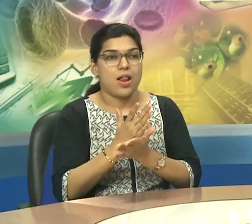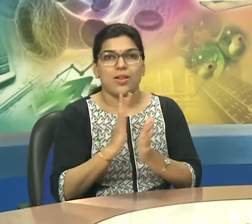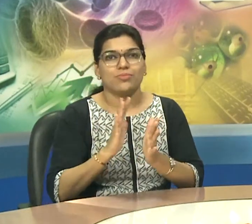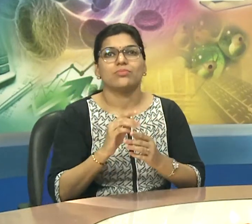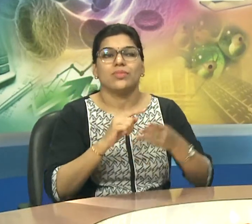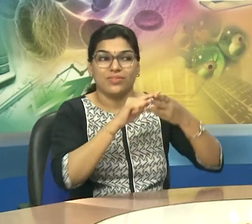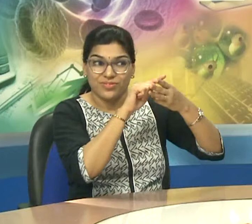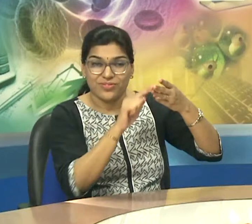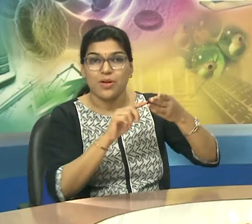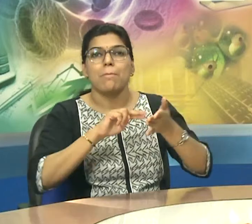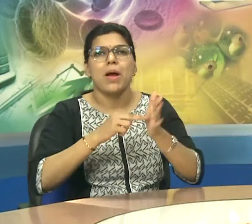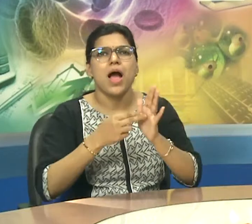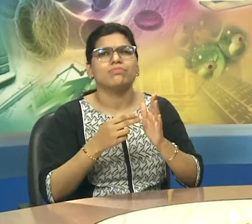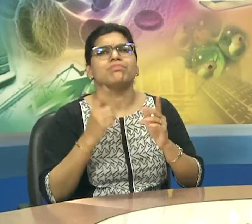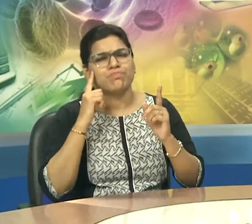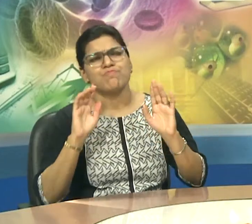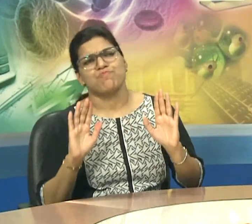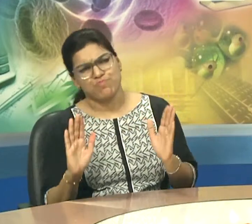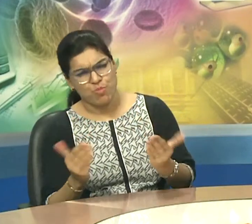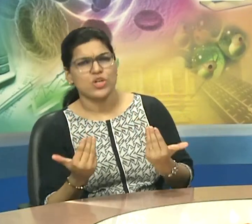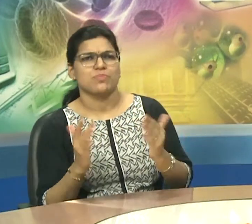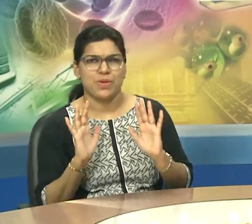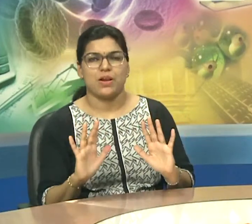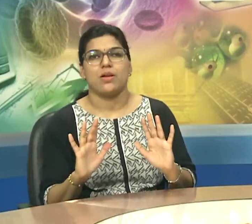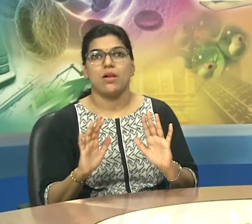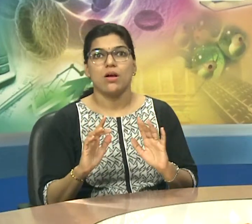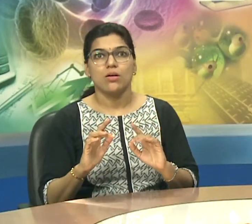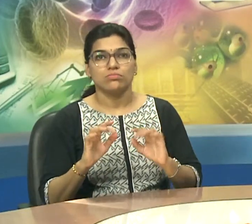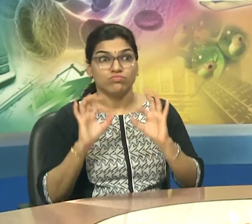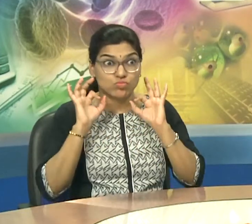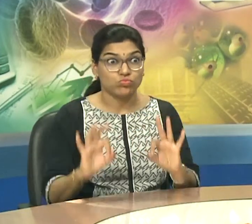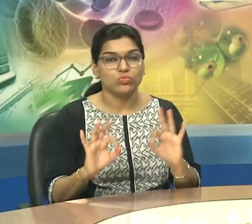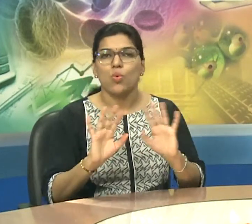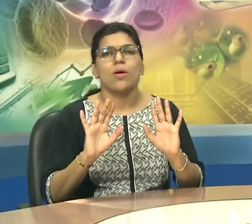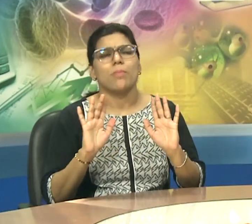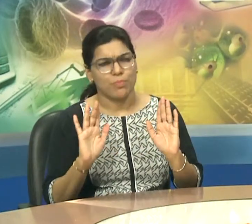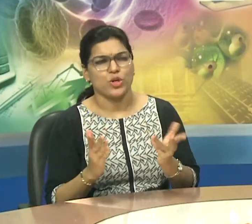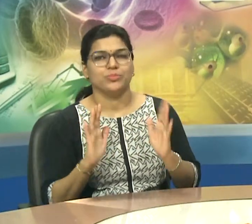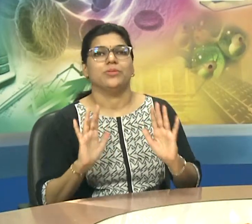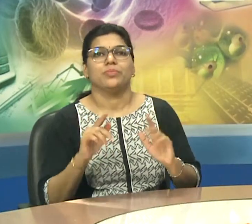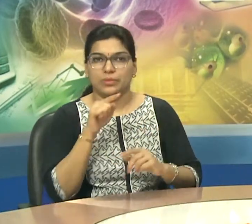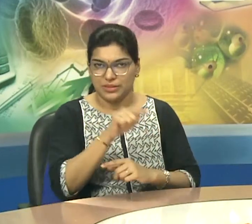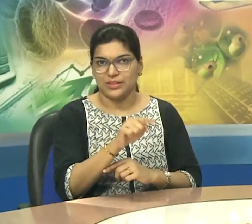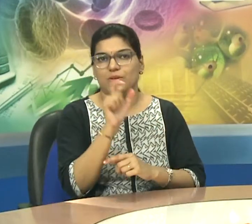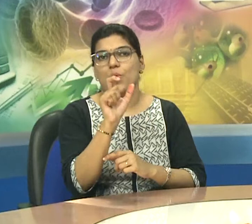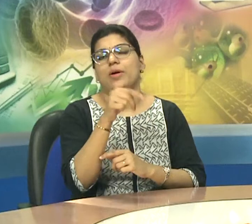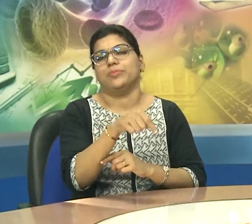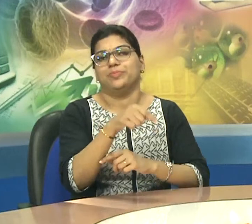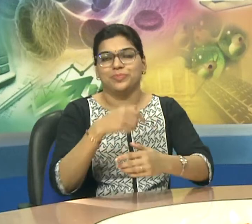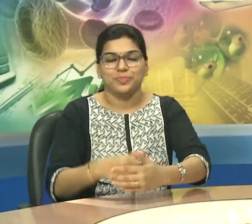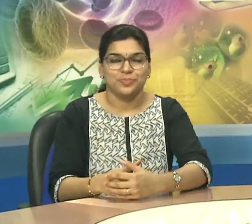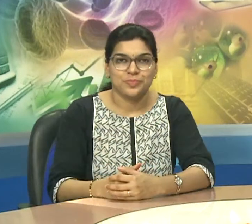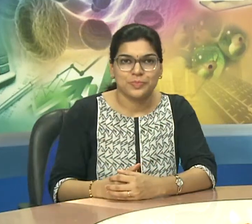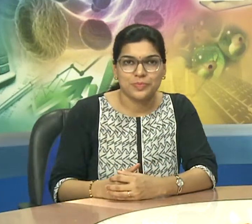movie tonight. So, these three examples are showing the situation of some